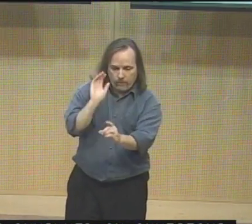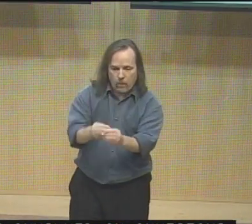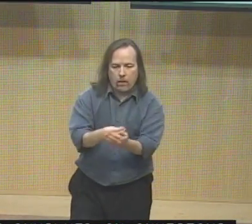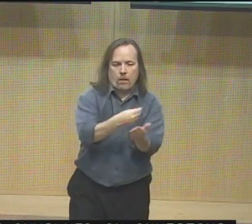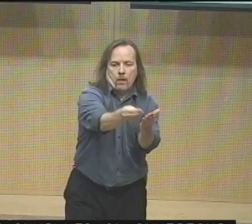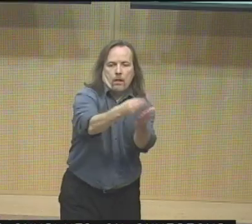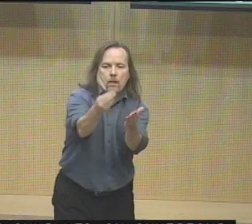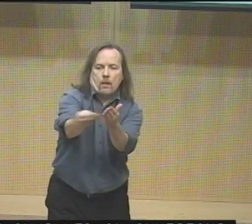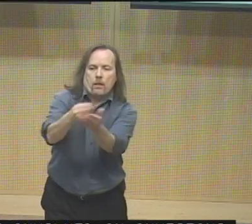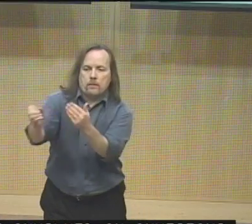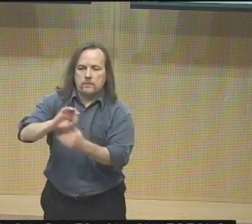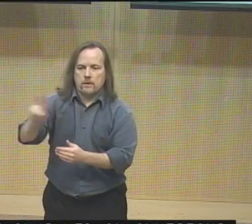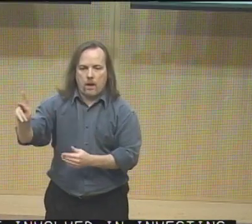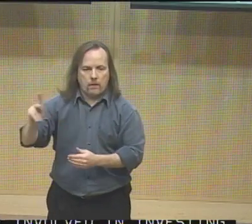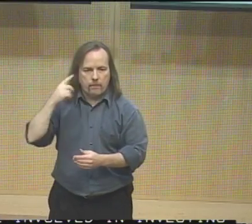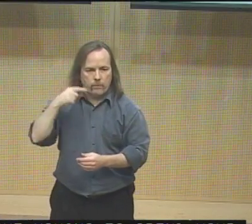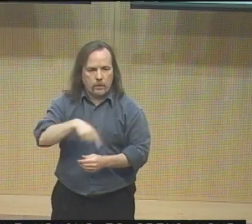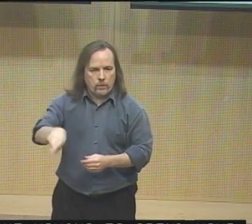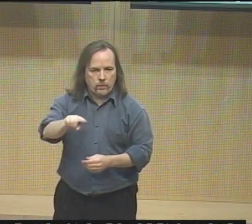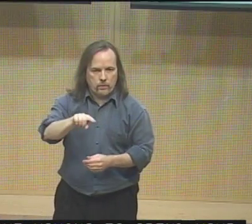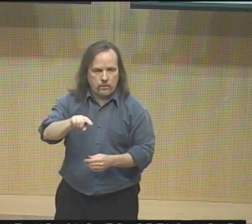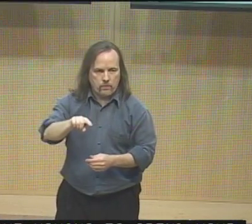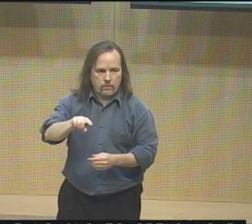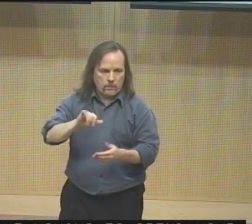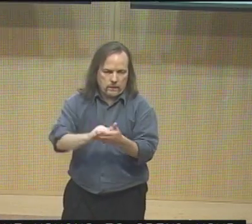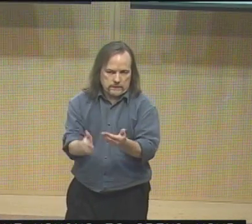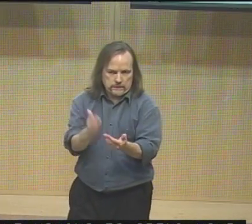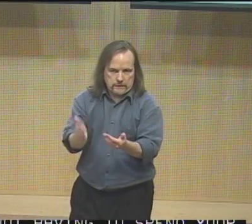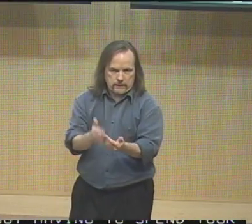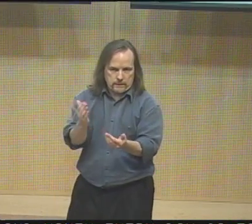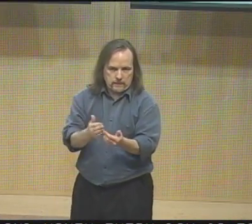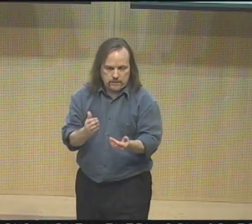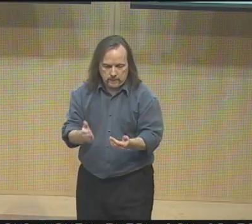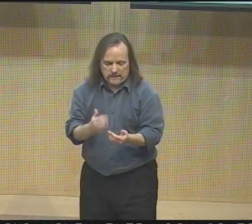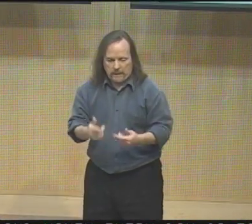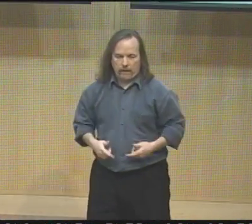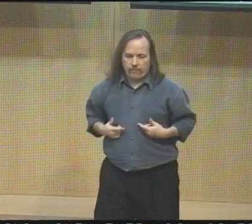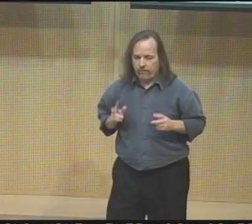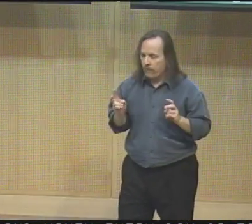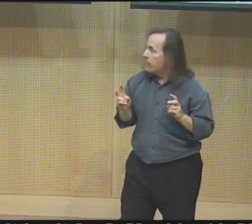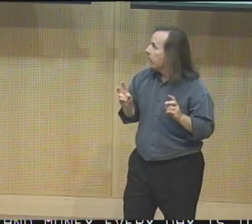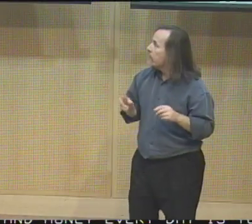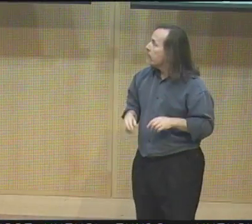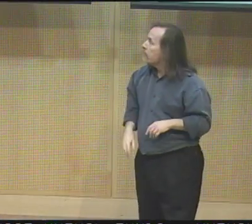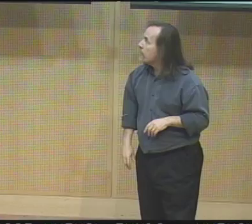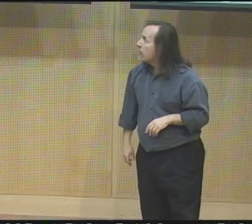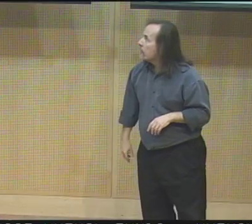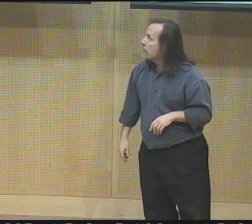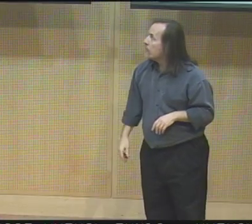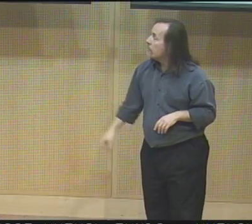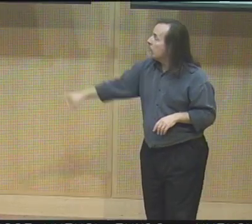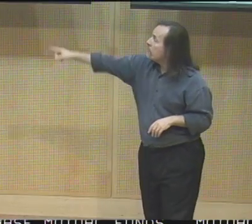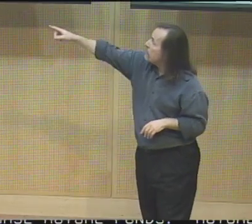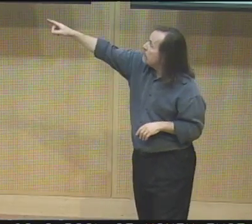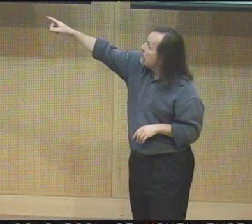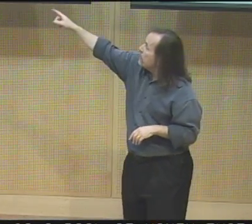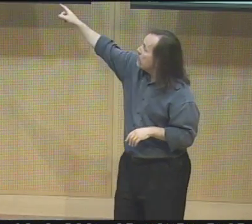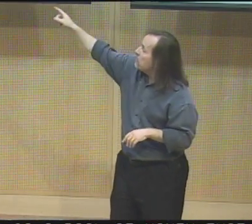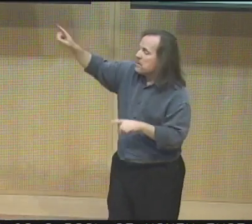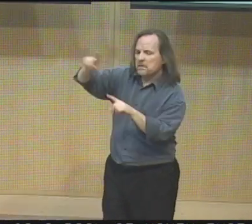that then the pool of money has managers who do the investing, the purchasing and the selling on your behalf. And there's some